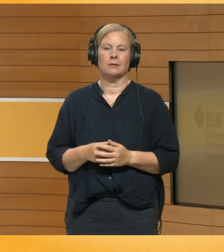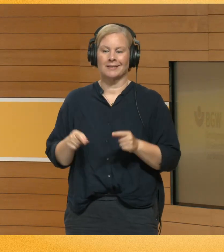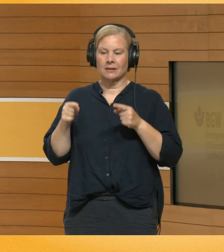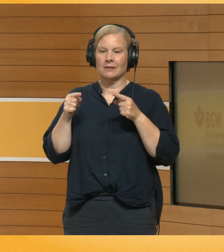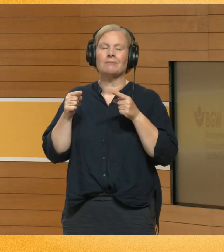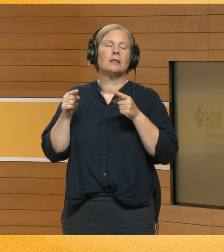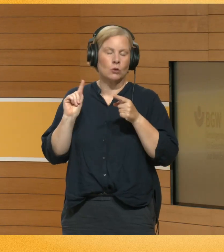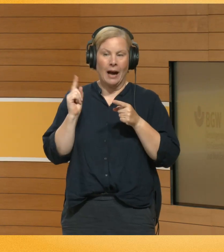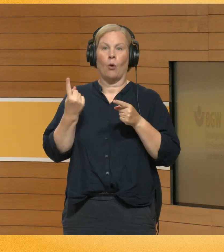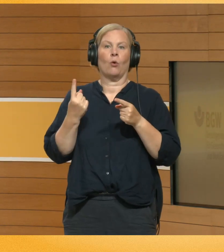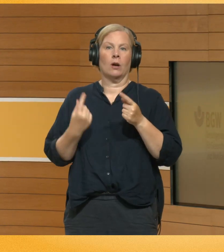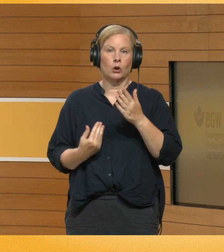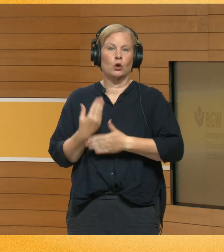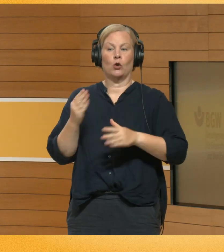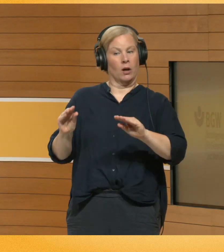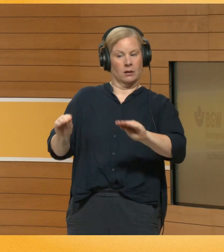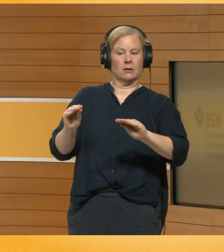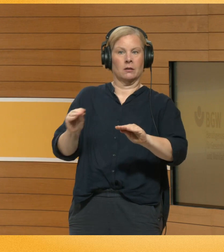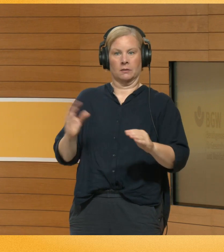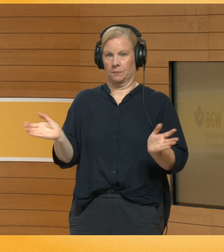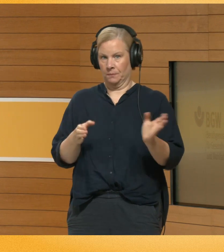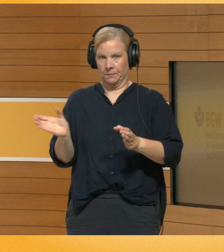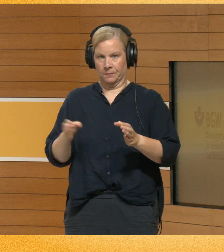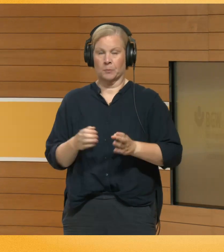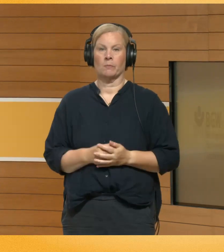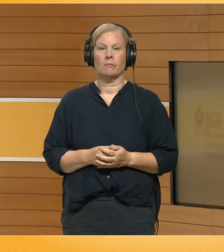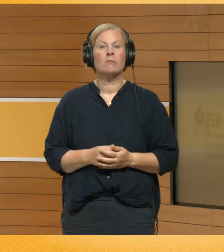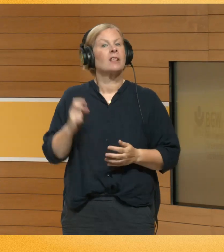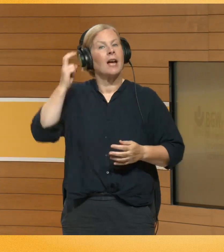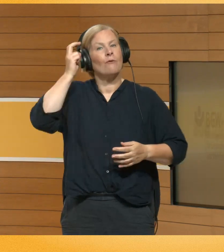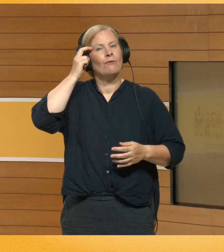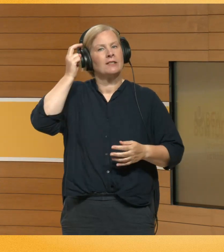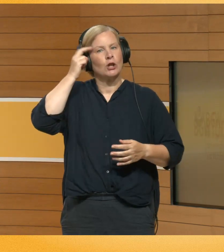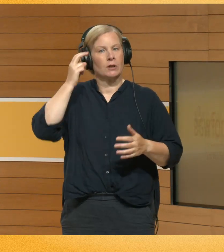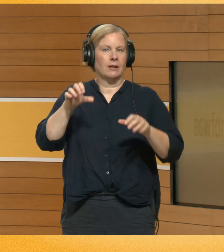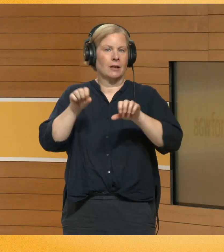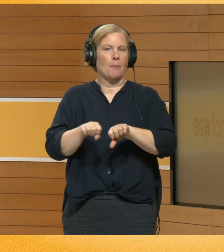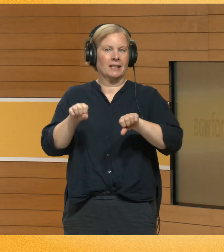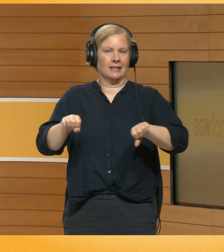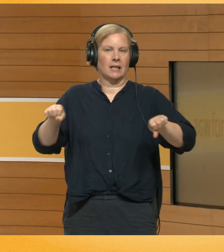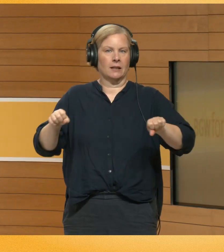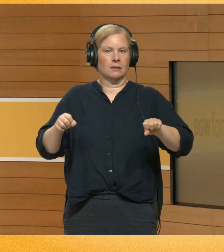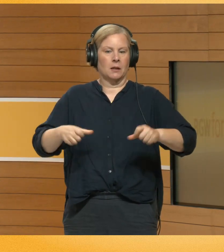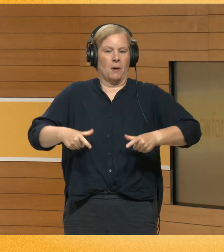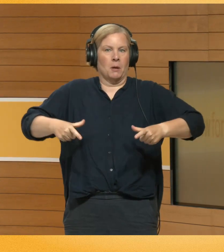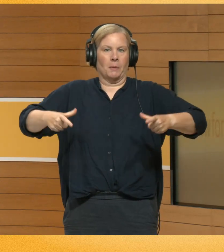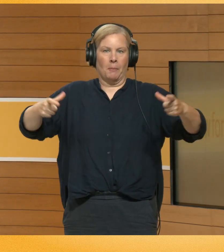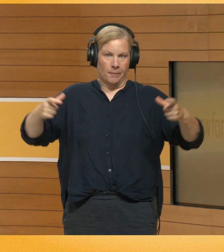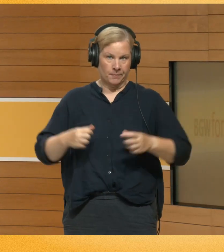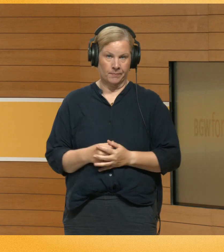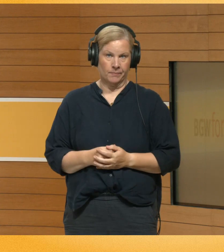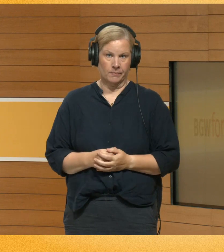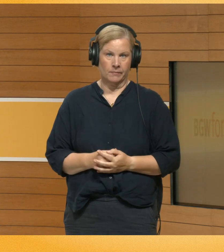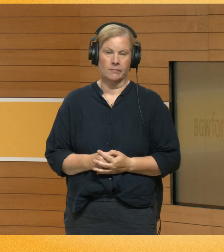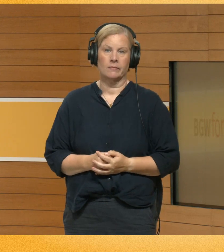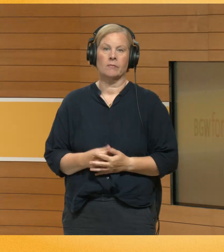that it had injected in building, for example, the KNUST's,